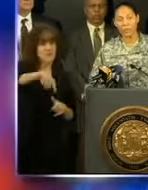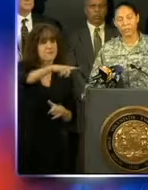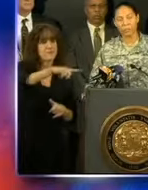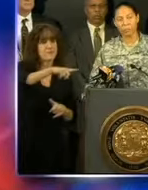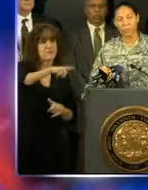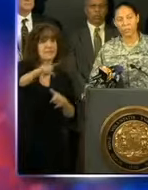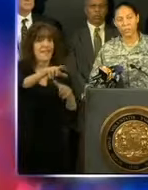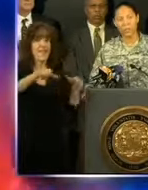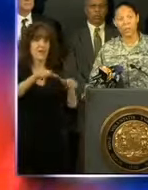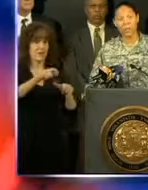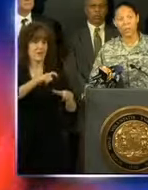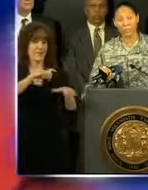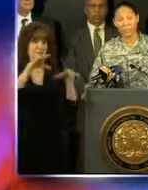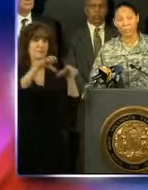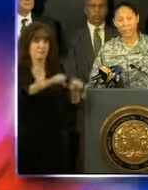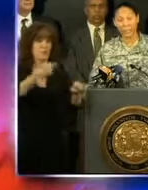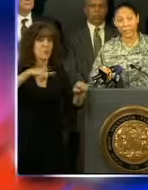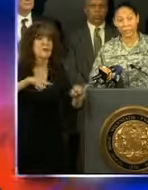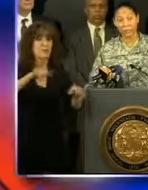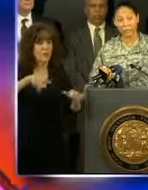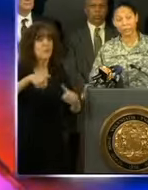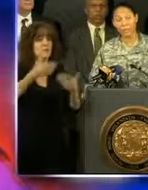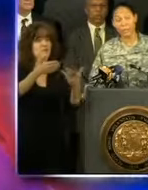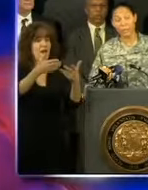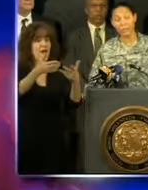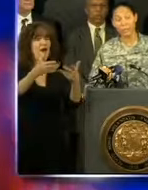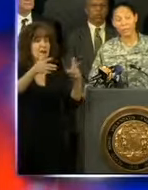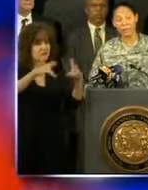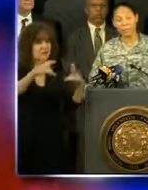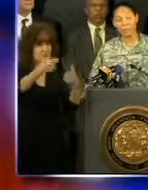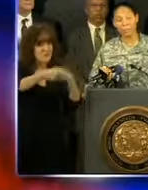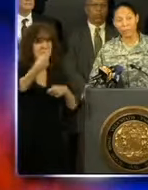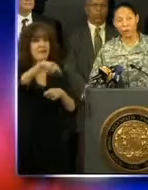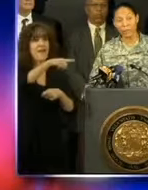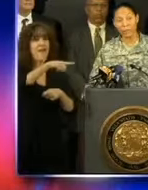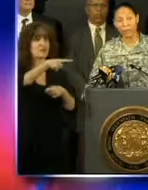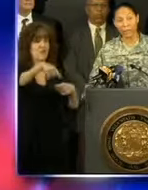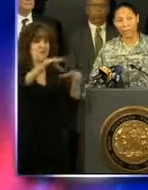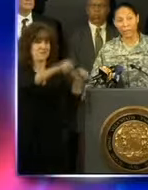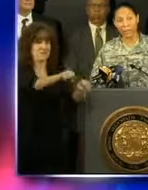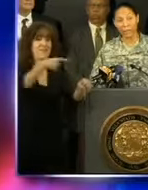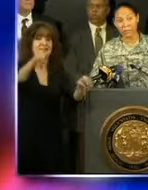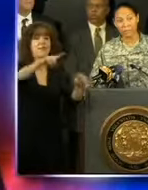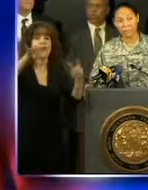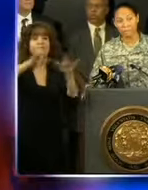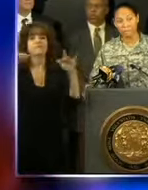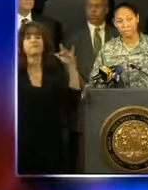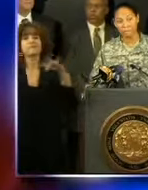those areas secured by police, we will come in and provide the release, the relief for them, so that they can then move on and secure other